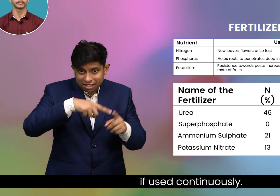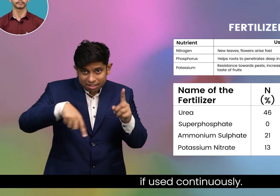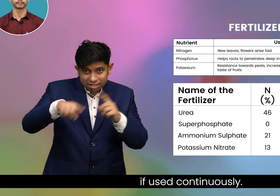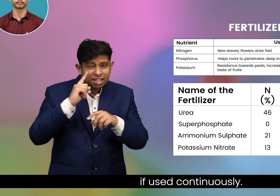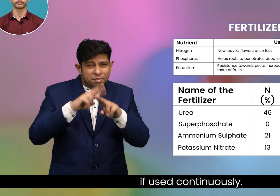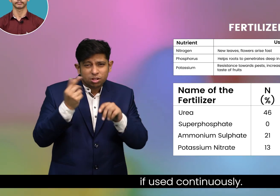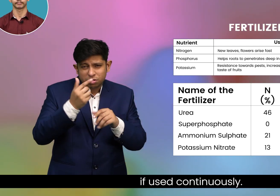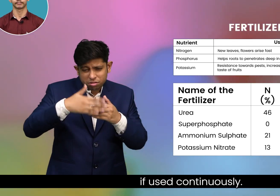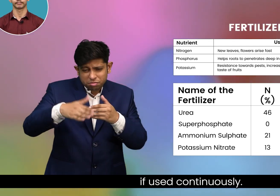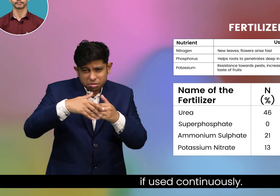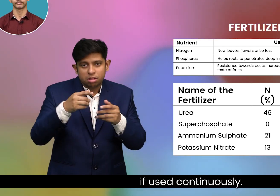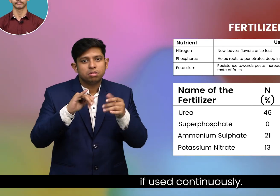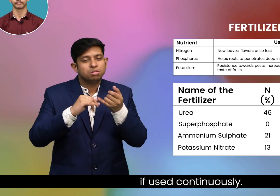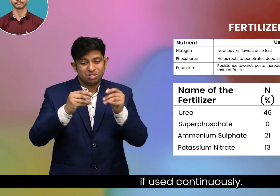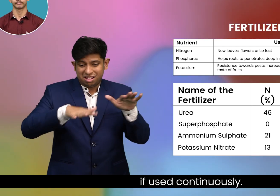continuously.